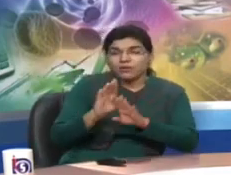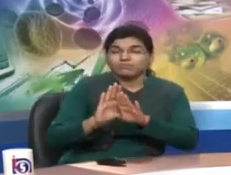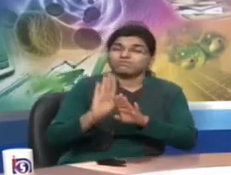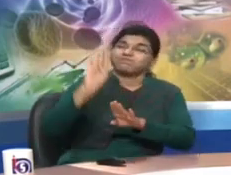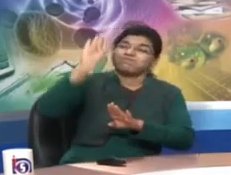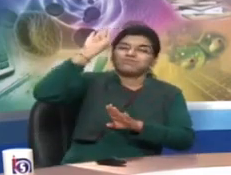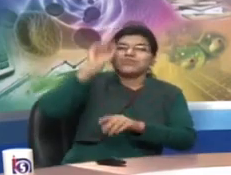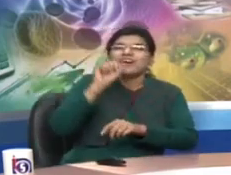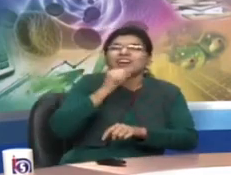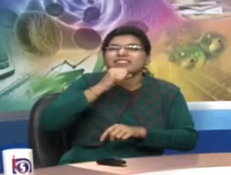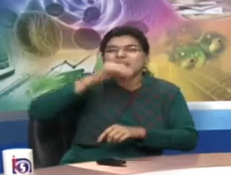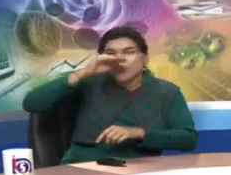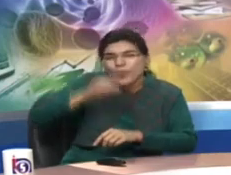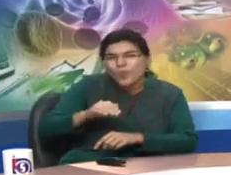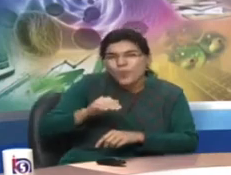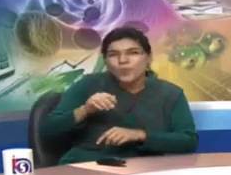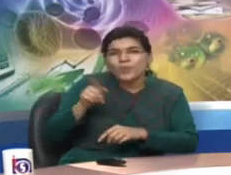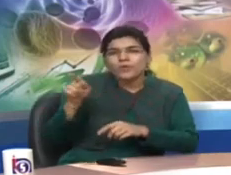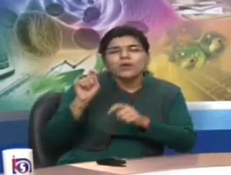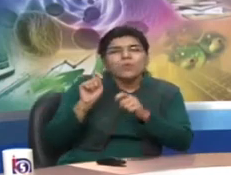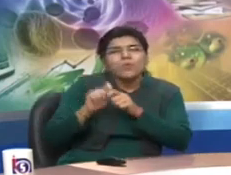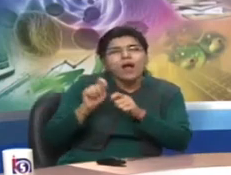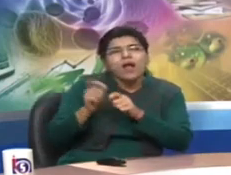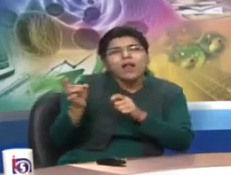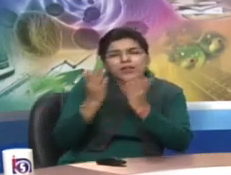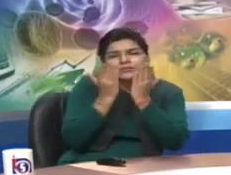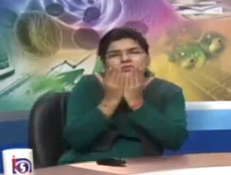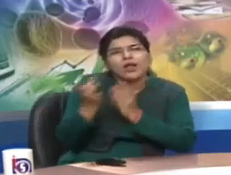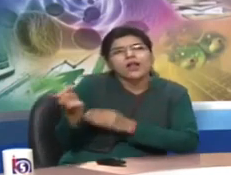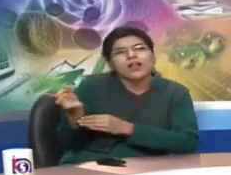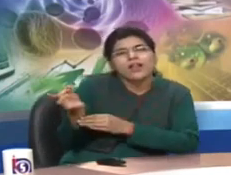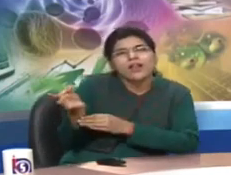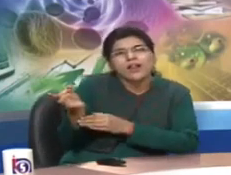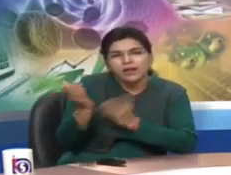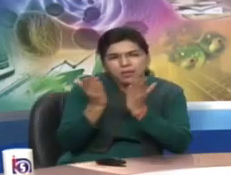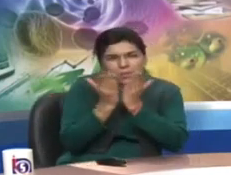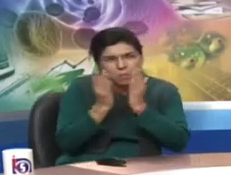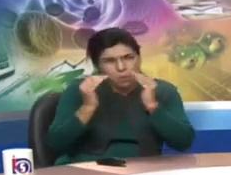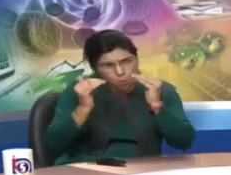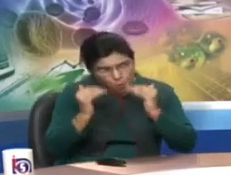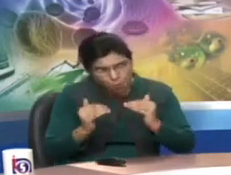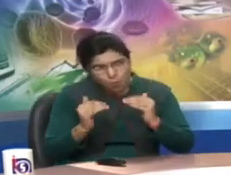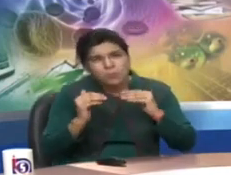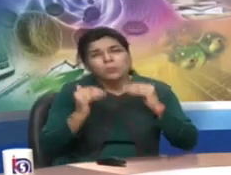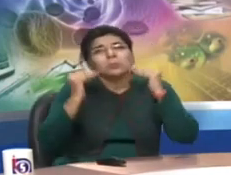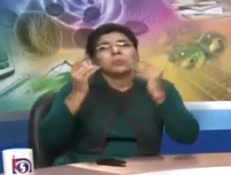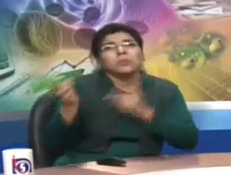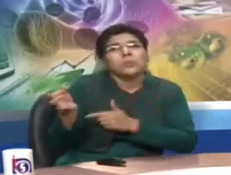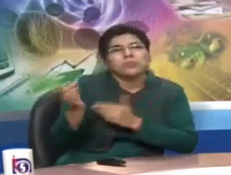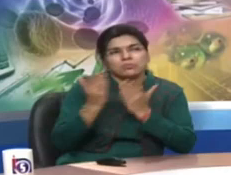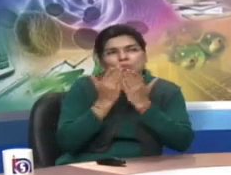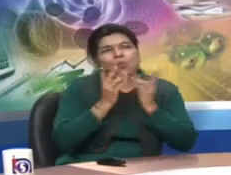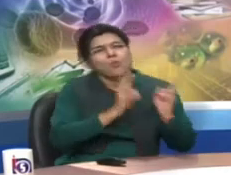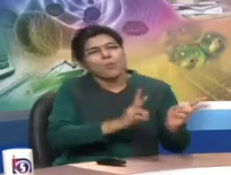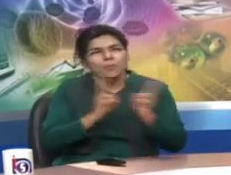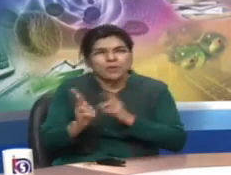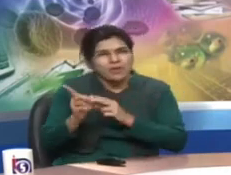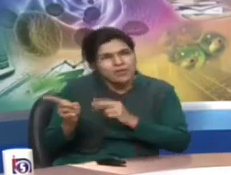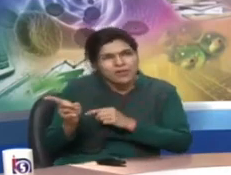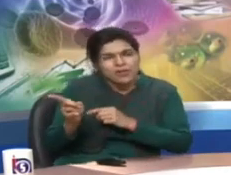loves to experience about families, and he says that, father, is he fibbing, or is it possible that the world has